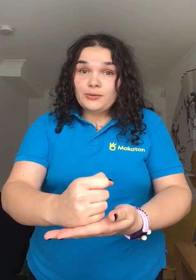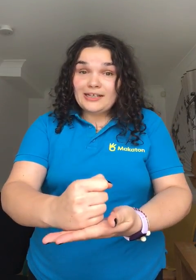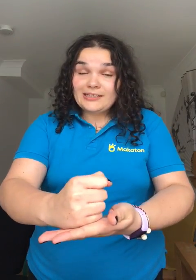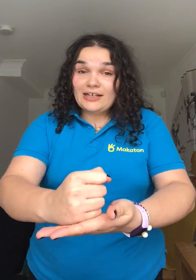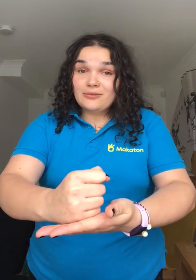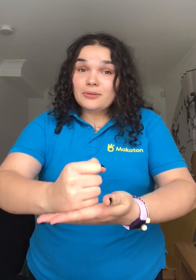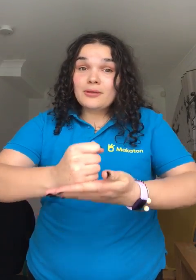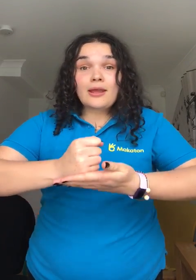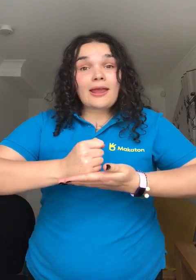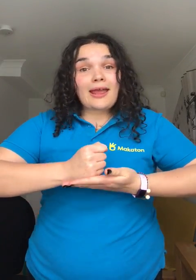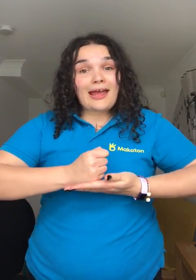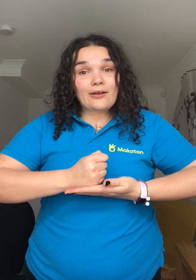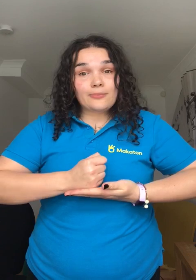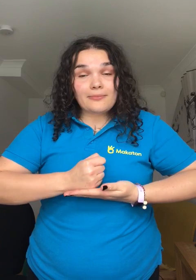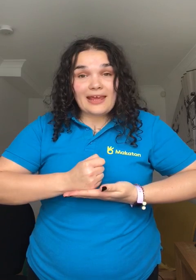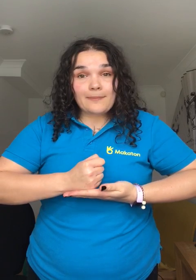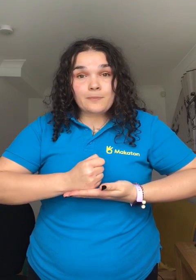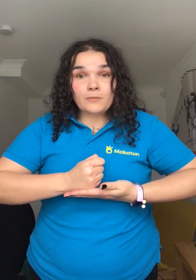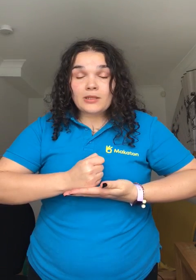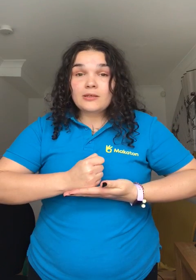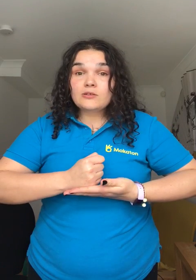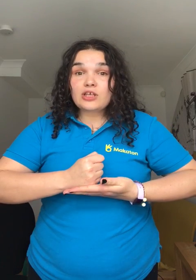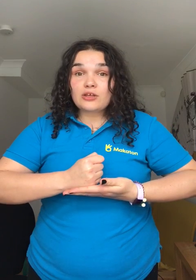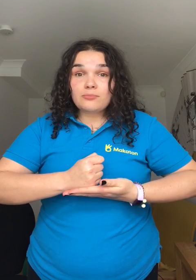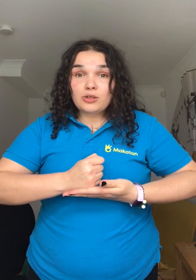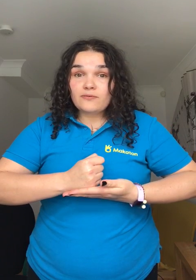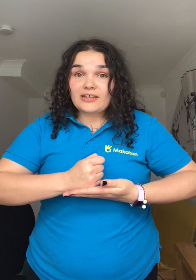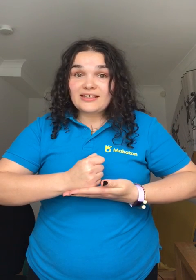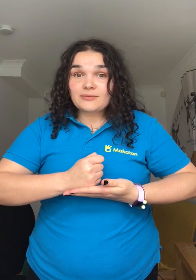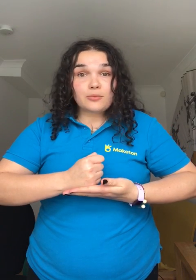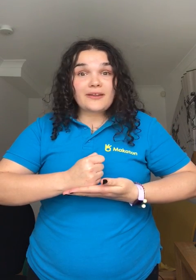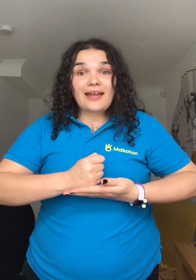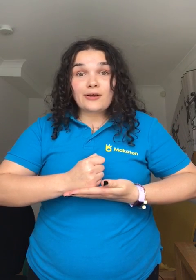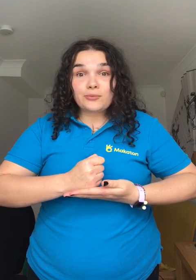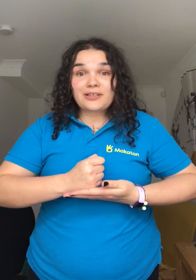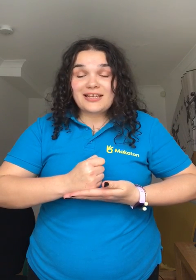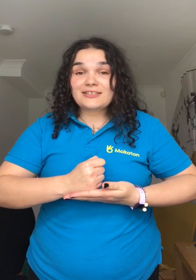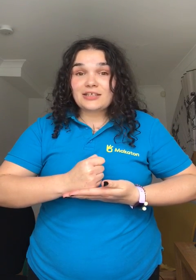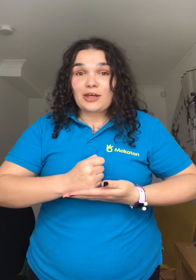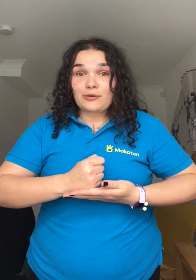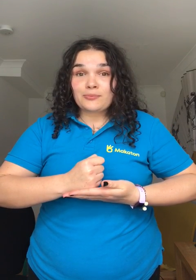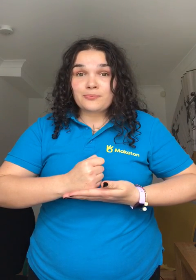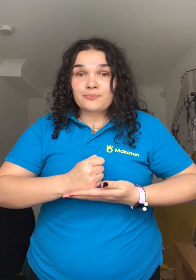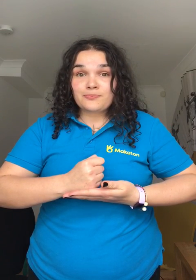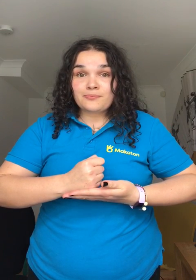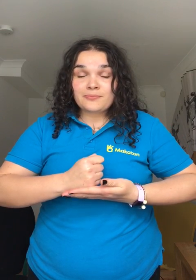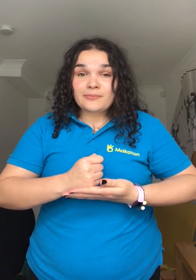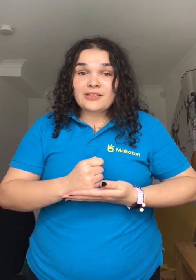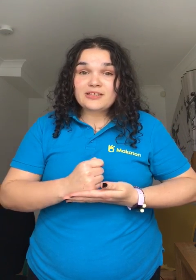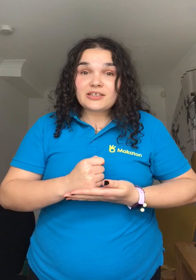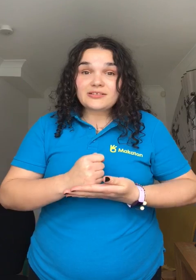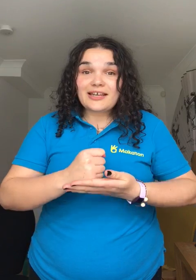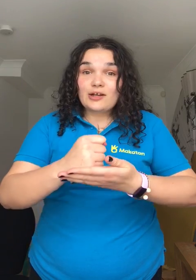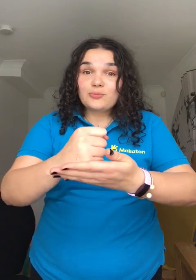need help, help me. So you move this where the help needs to go. So to help